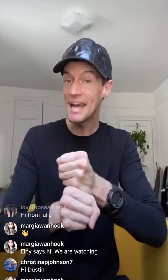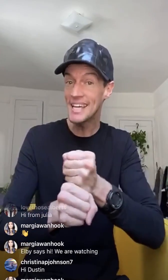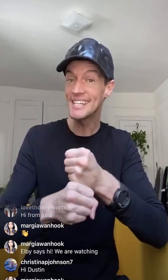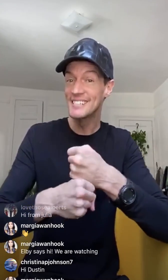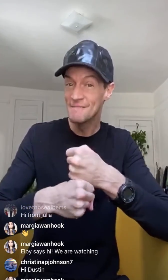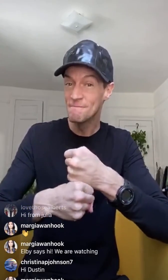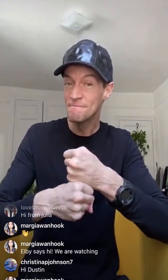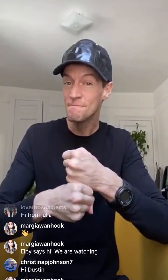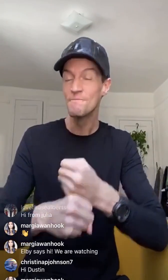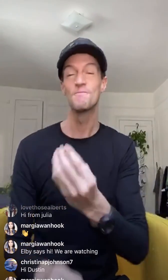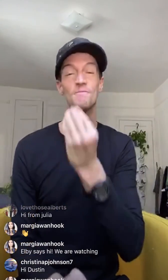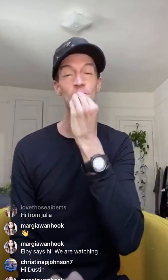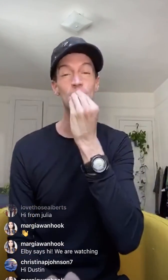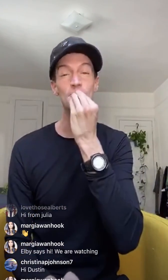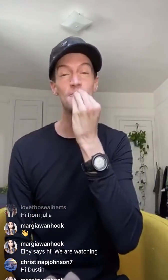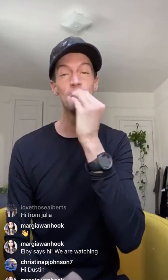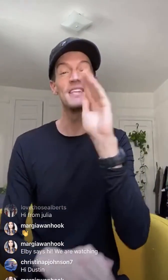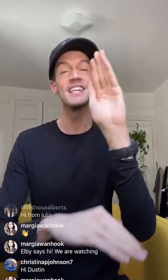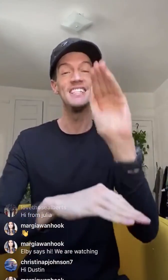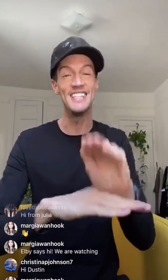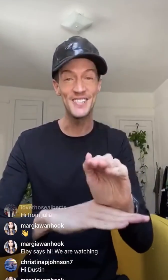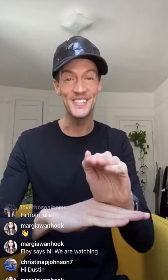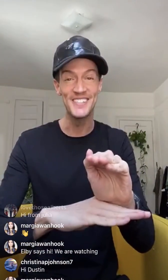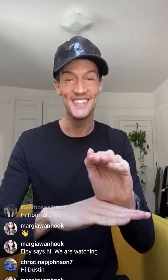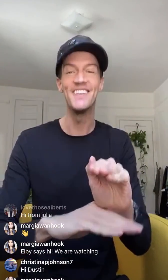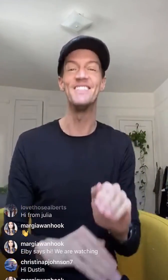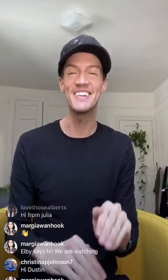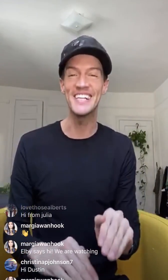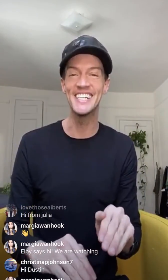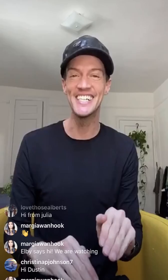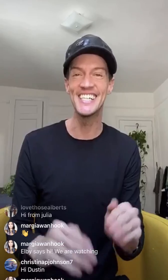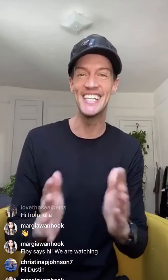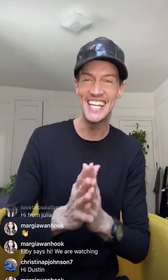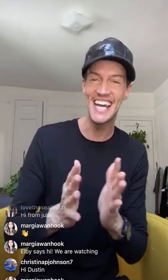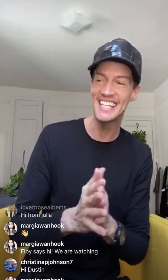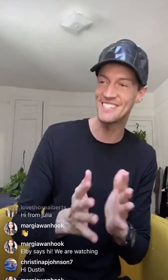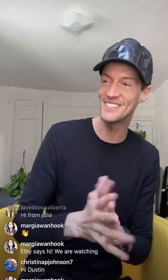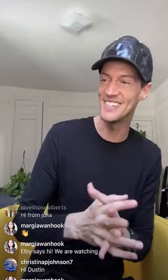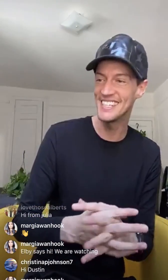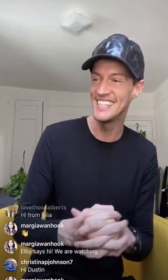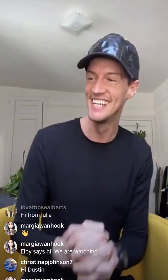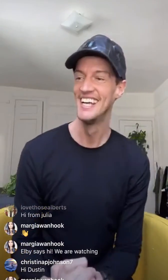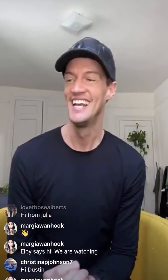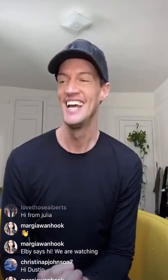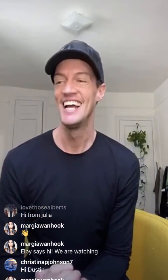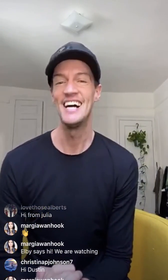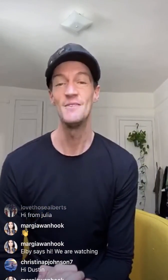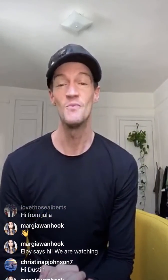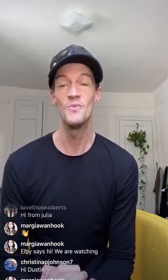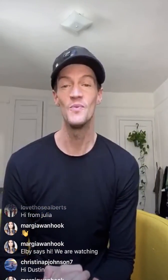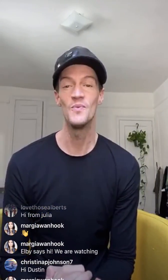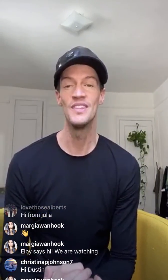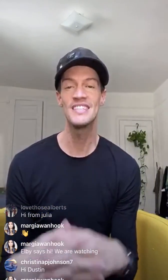see everyone joining. So to make, fashion, or fix. I use this sign a lot, like, oh, let's make